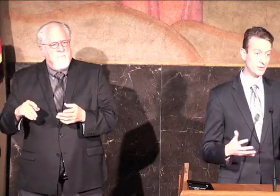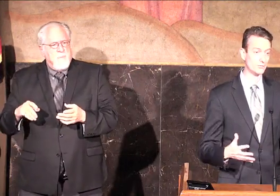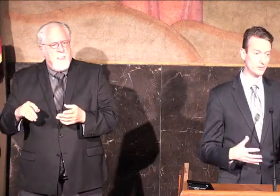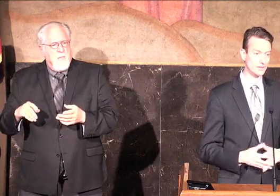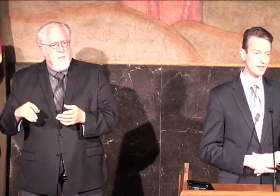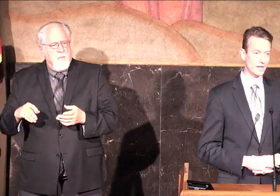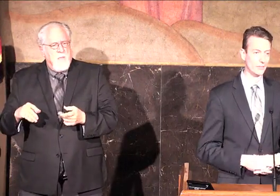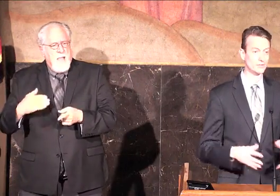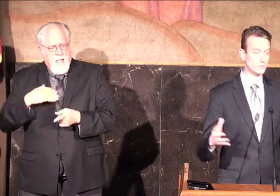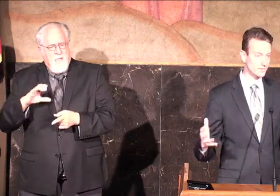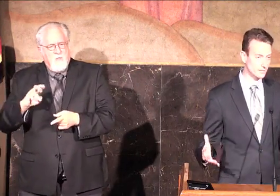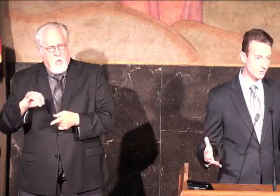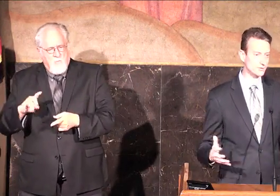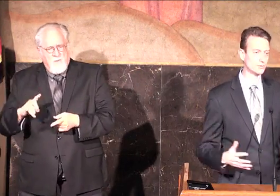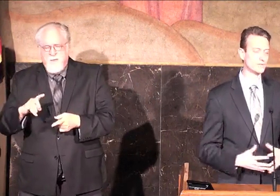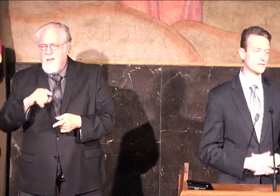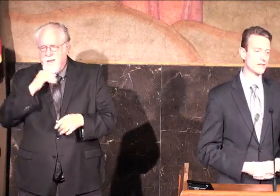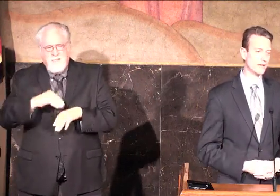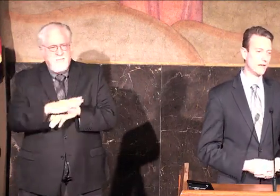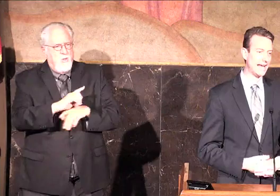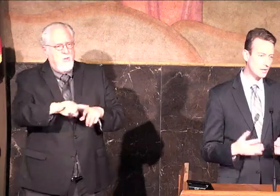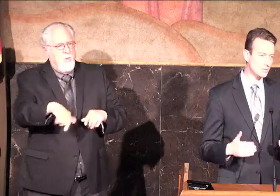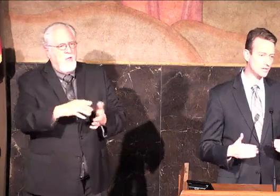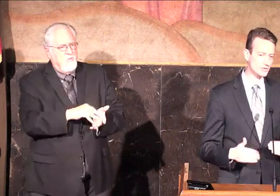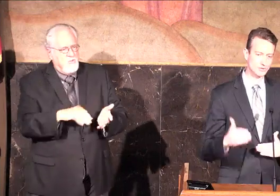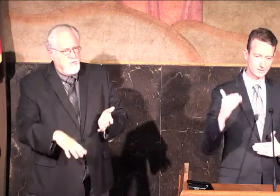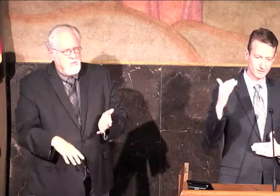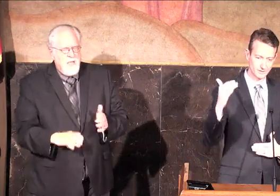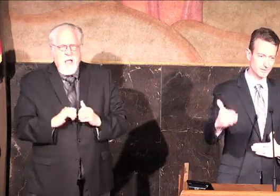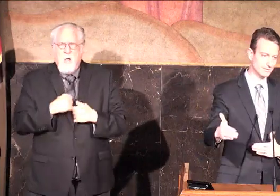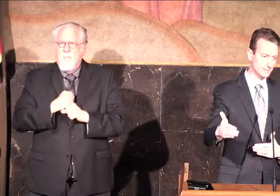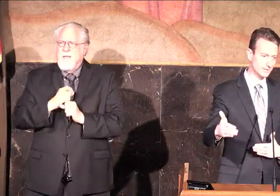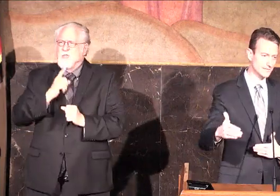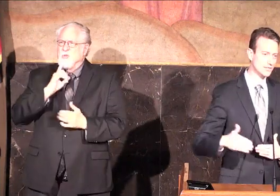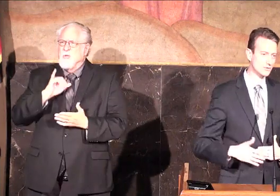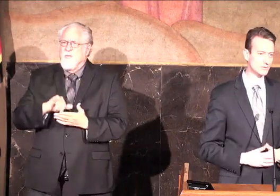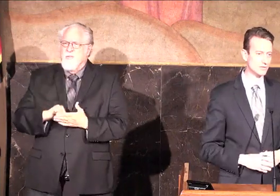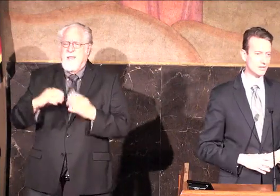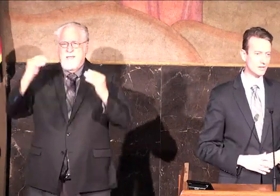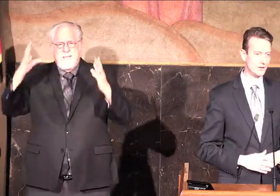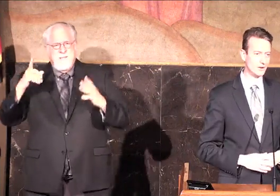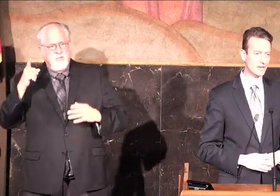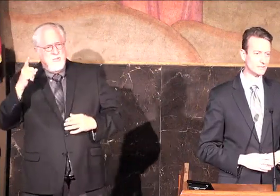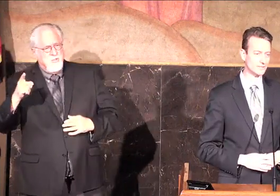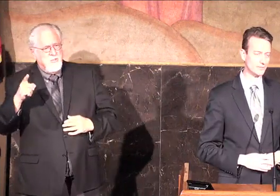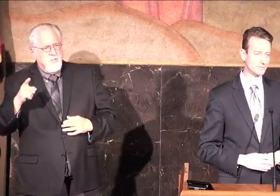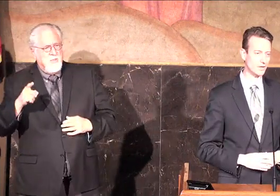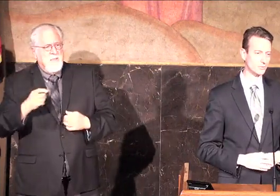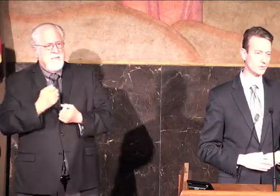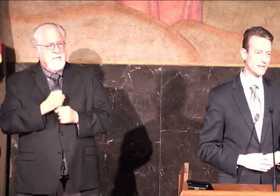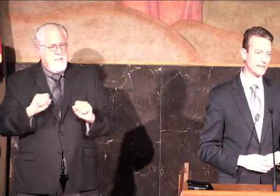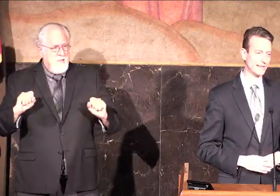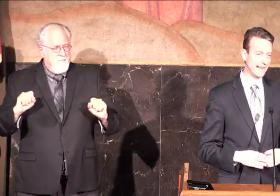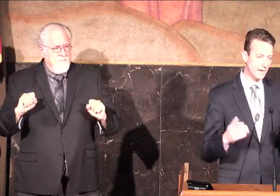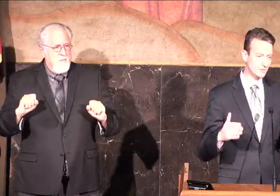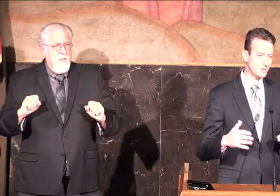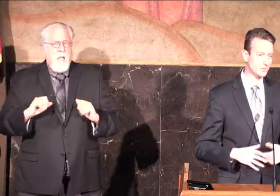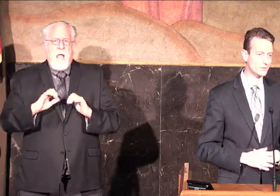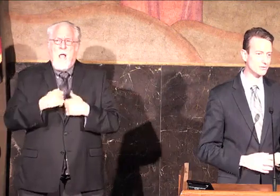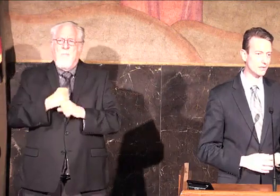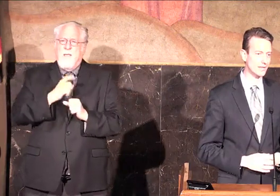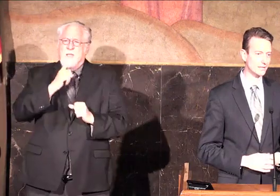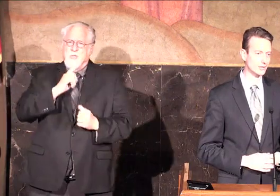have COVID, would spread it to other students? How do we ensure that the teachers are kept as safe as possible? How